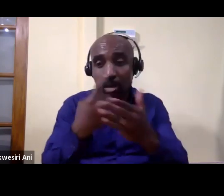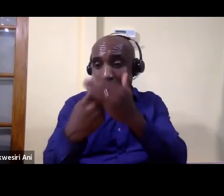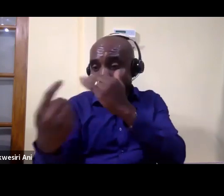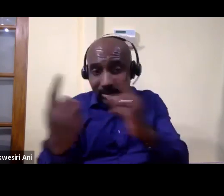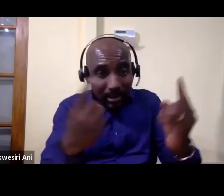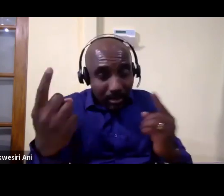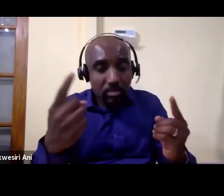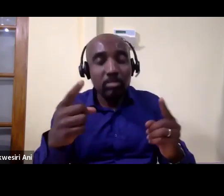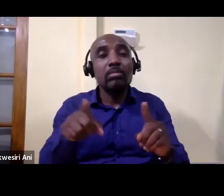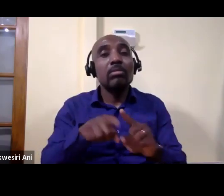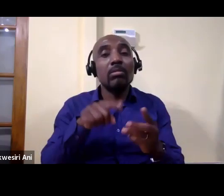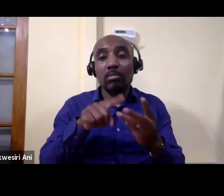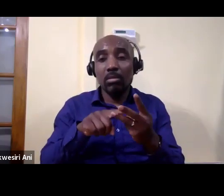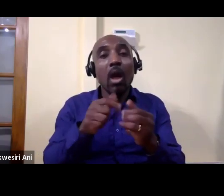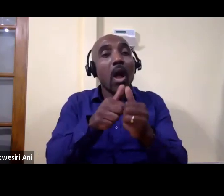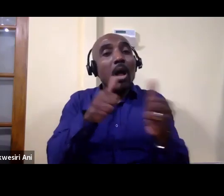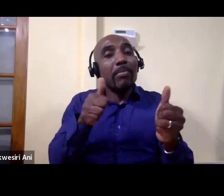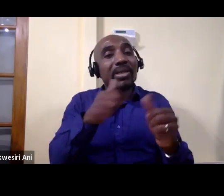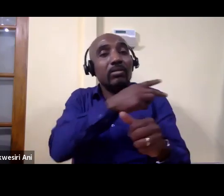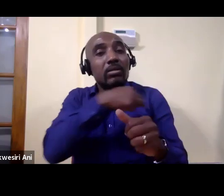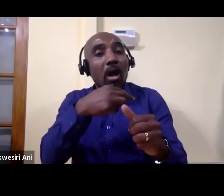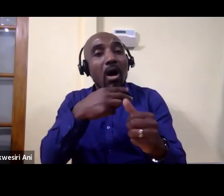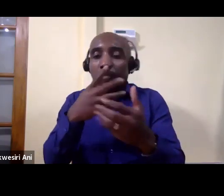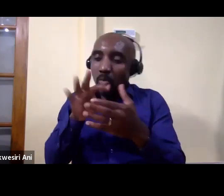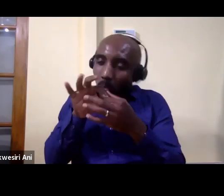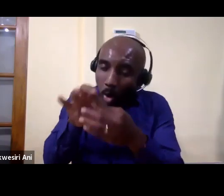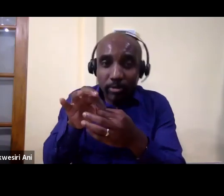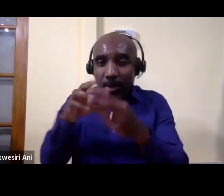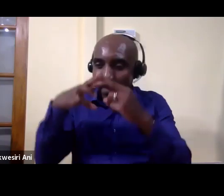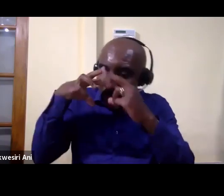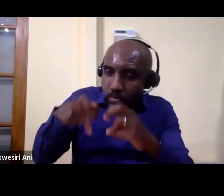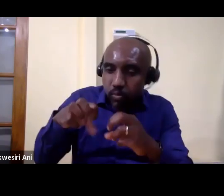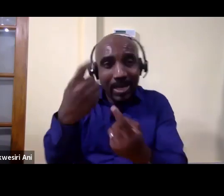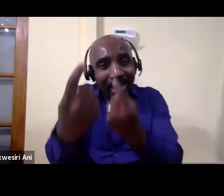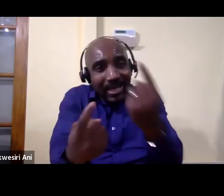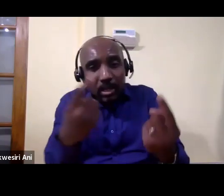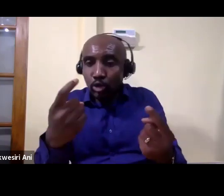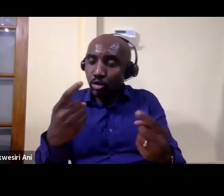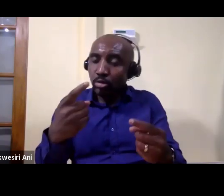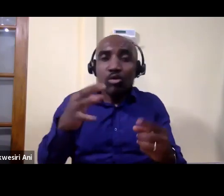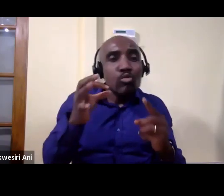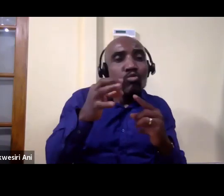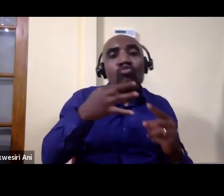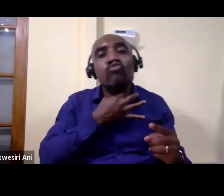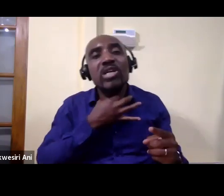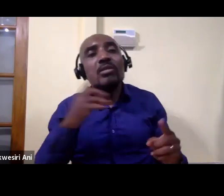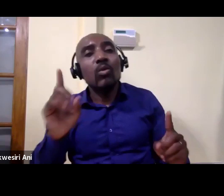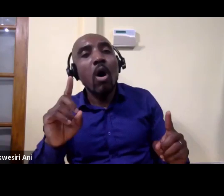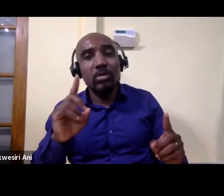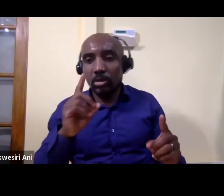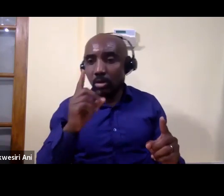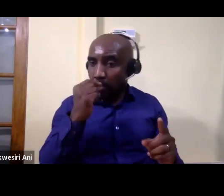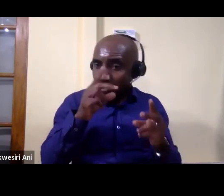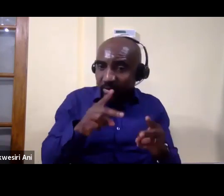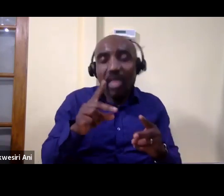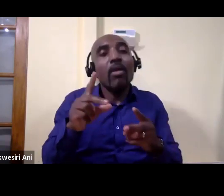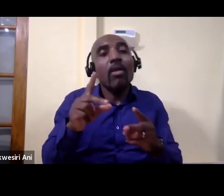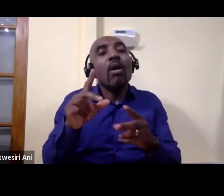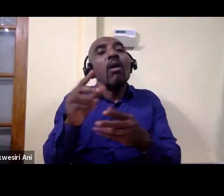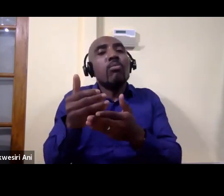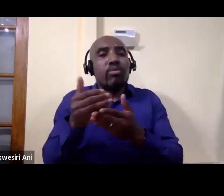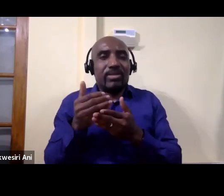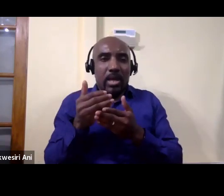work with their employees to assess their risks of complications and death, and put in place good measures to suppress